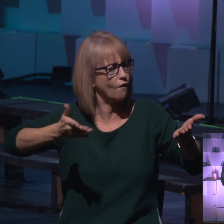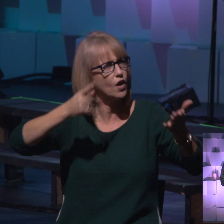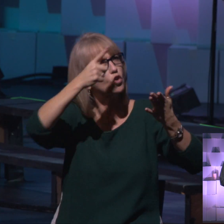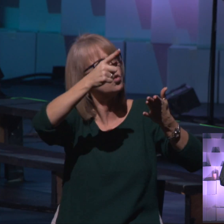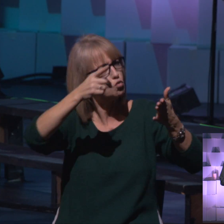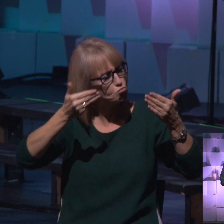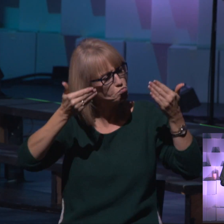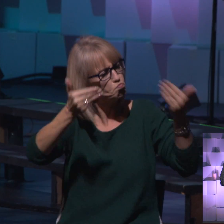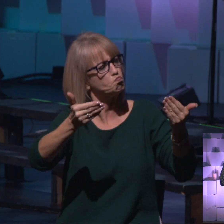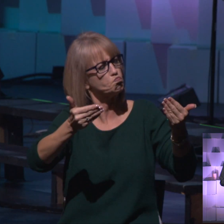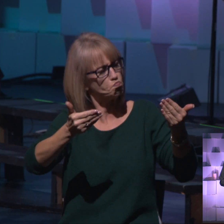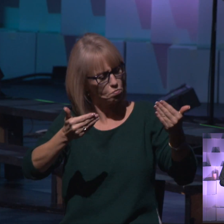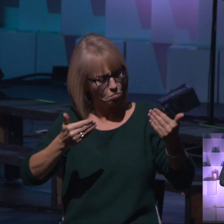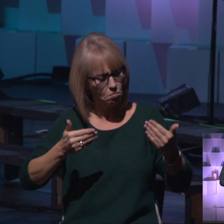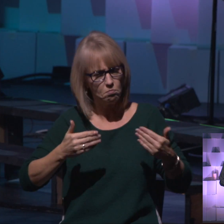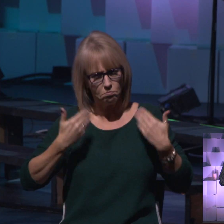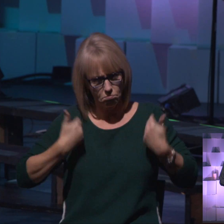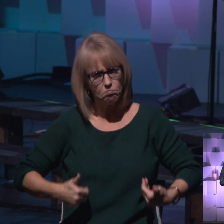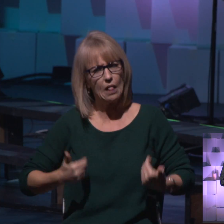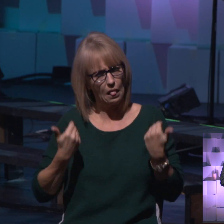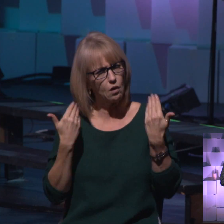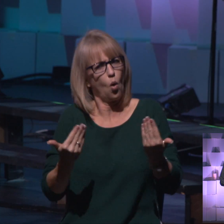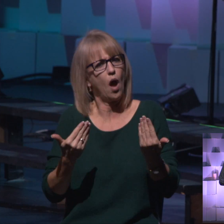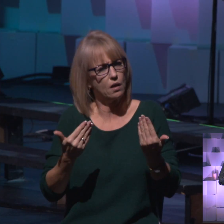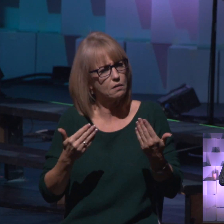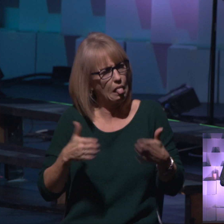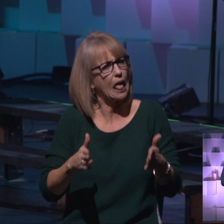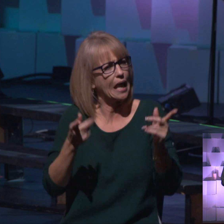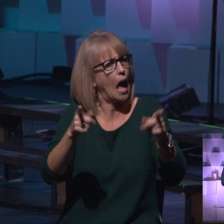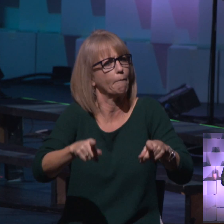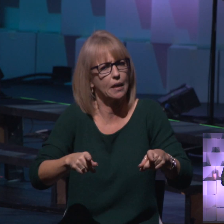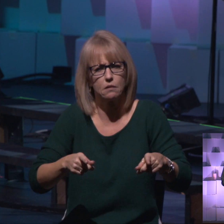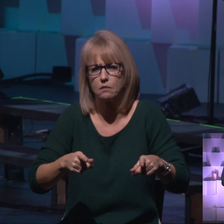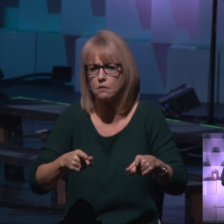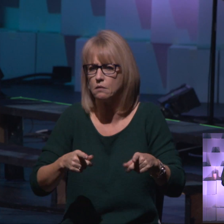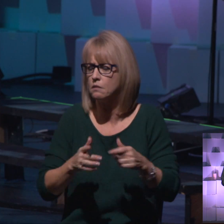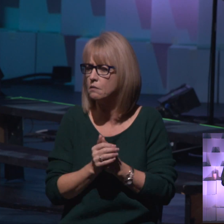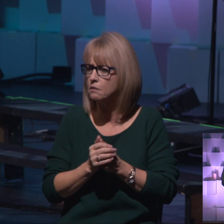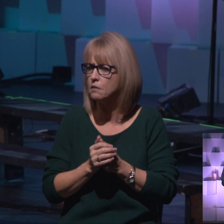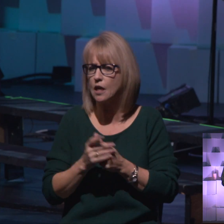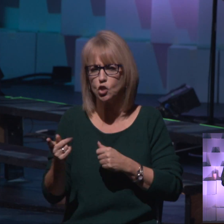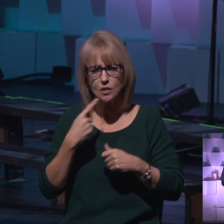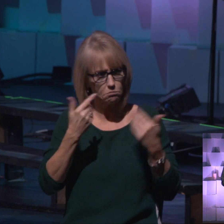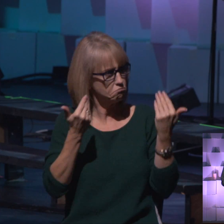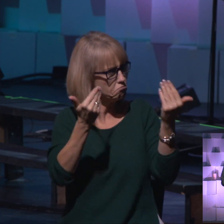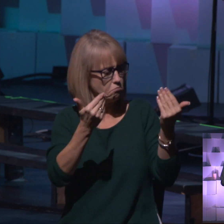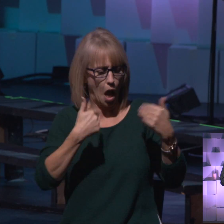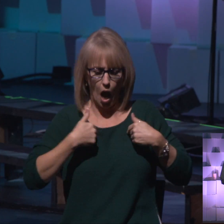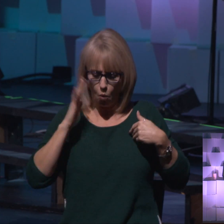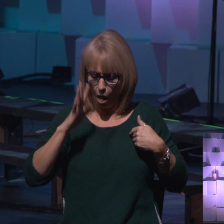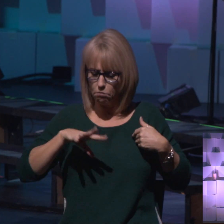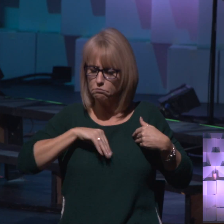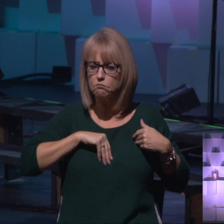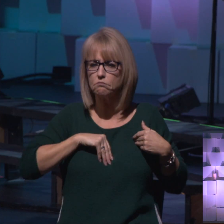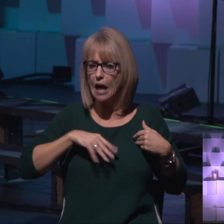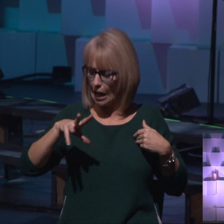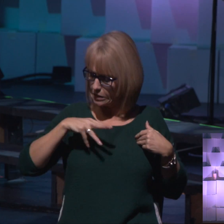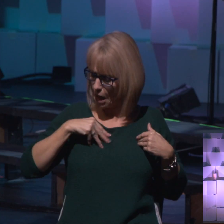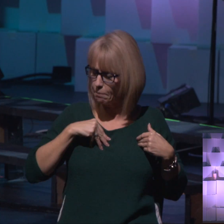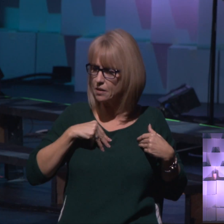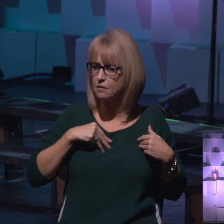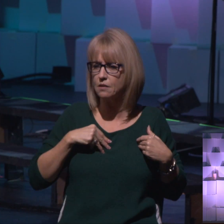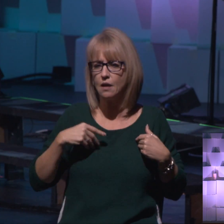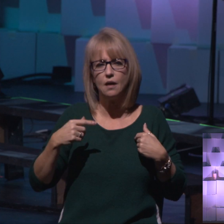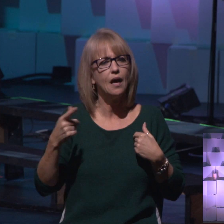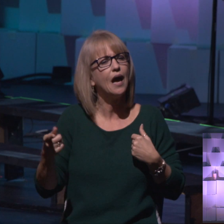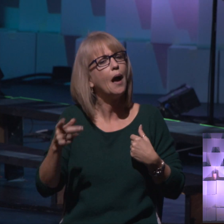said. And then the angel left her. Her response was, this is what's going to be. We're going to do it. This word servant, we're going to see